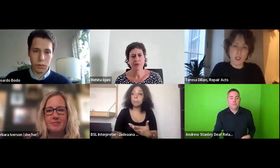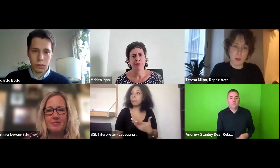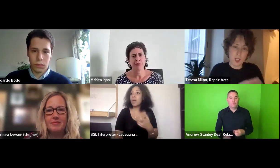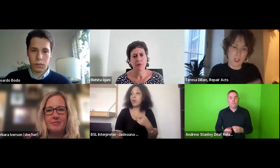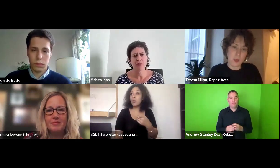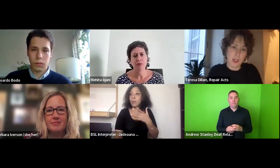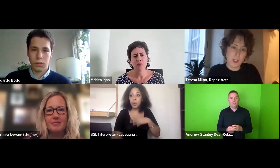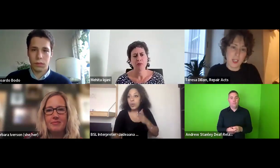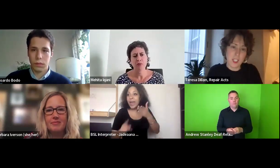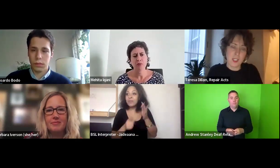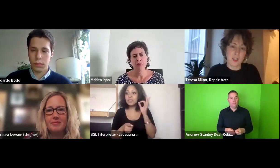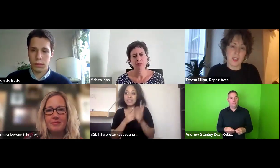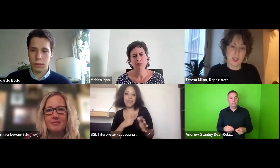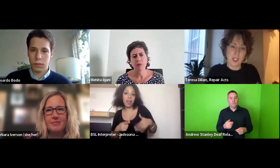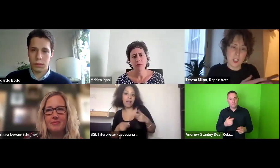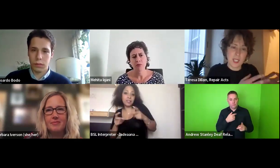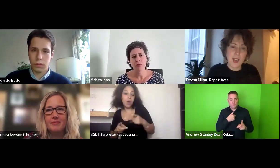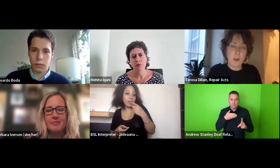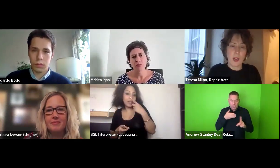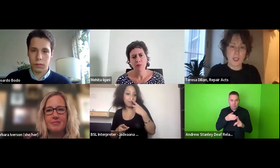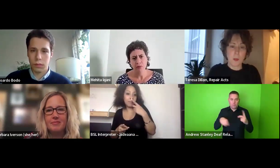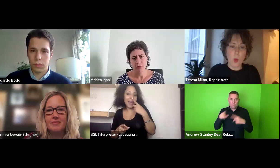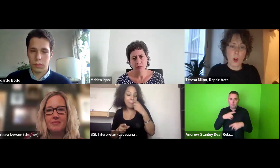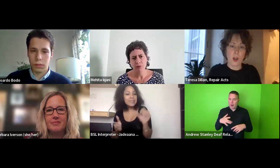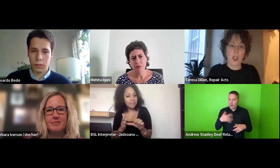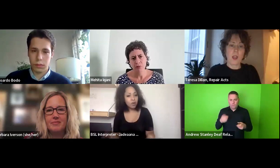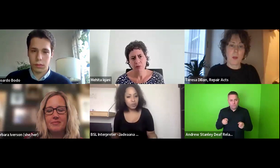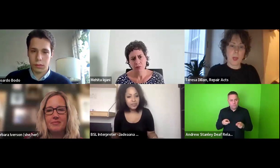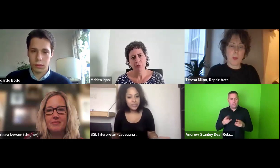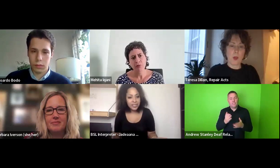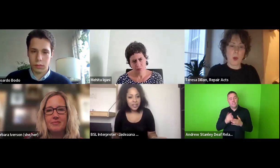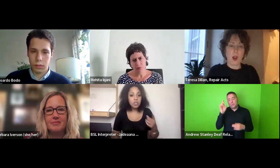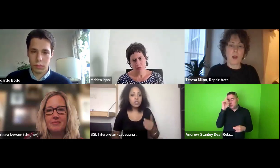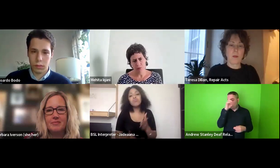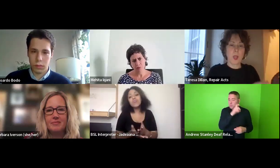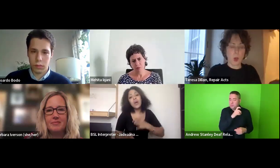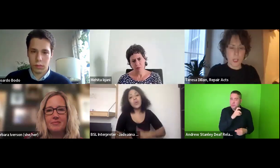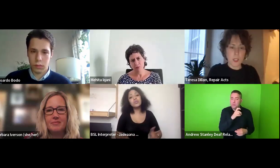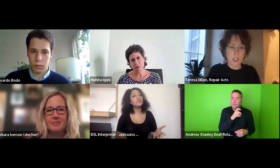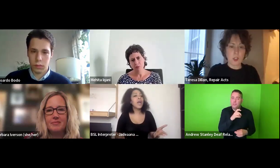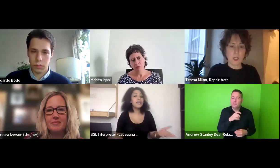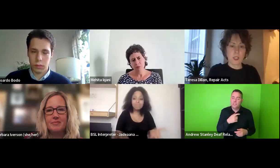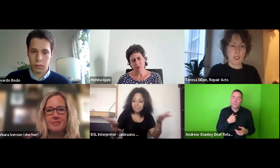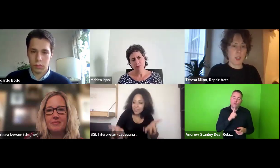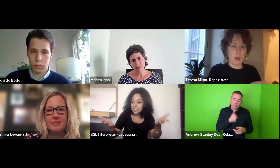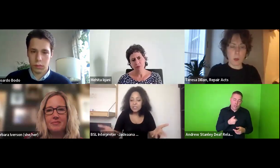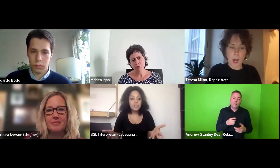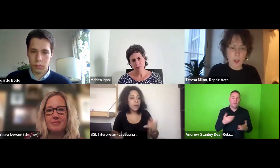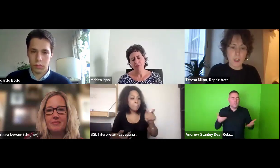What I think we should do in relation to that then is actually just celebrate more people who are working in the